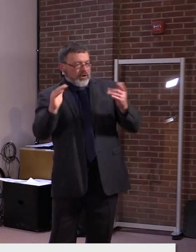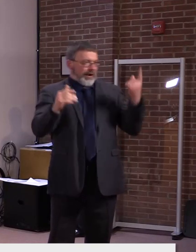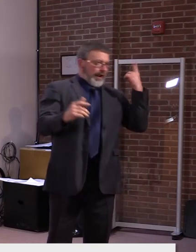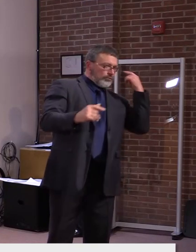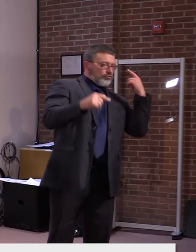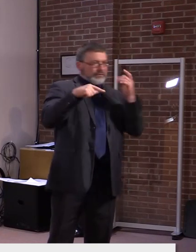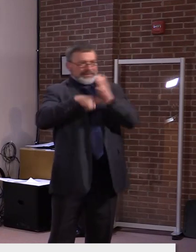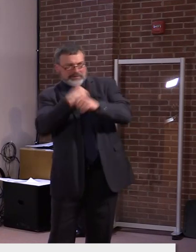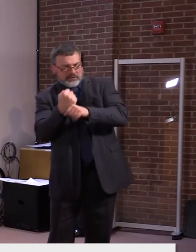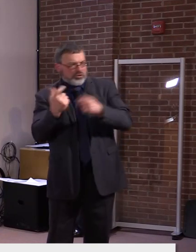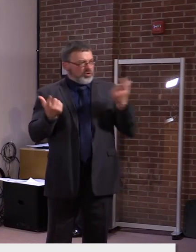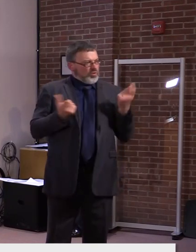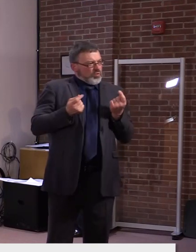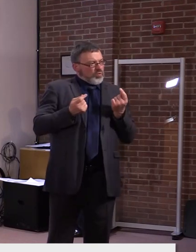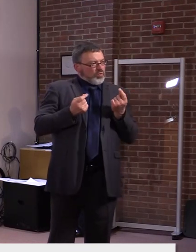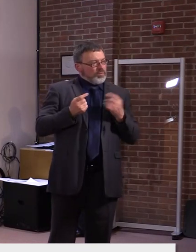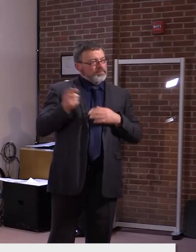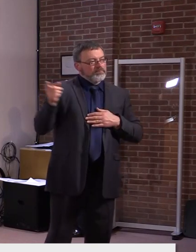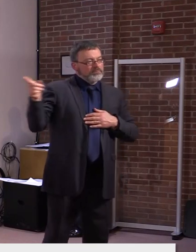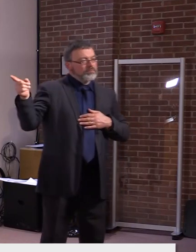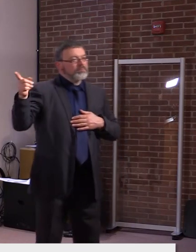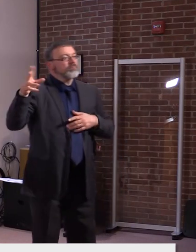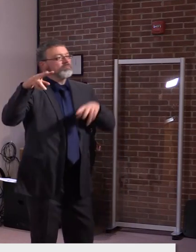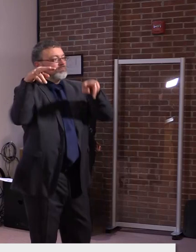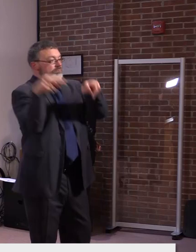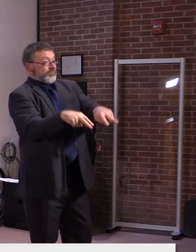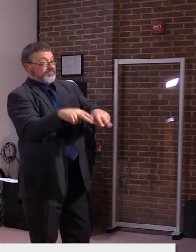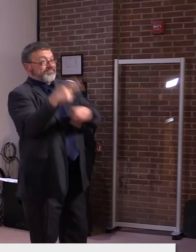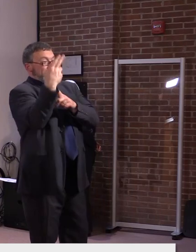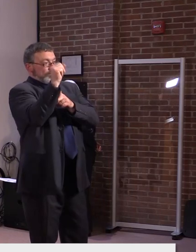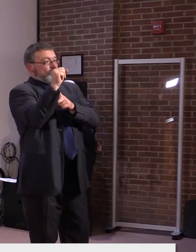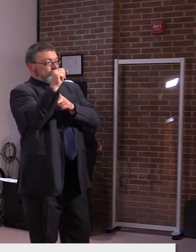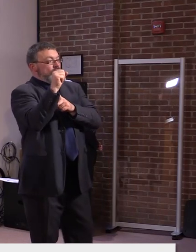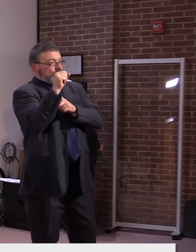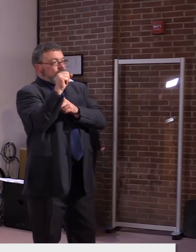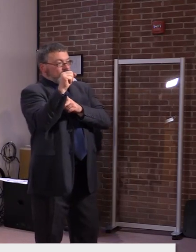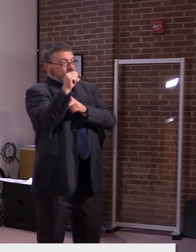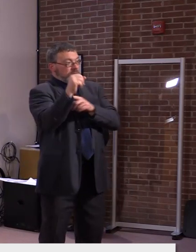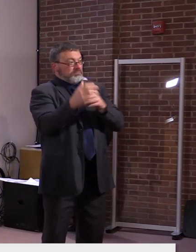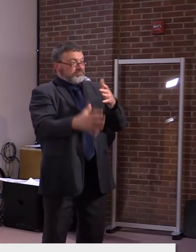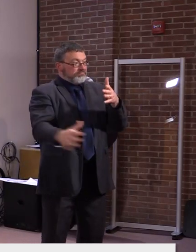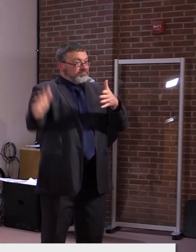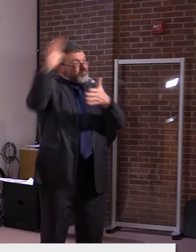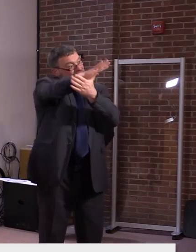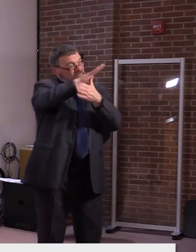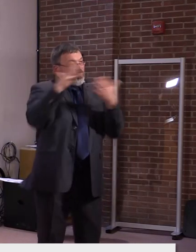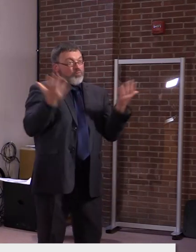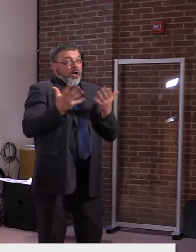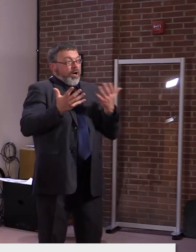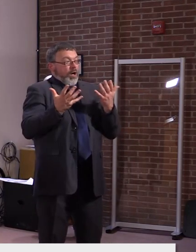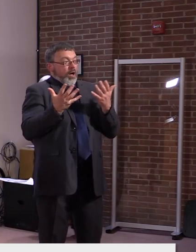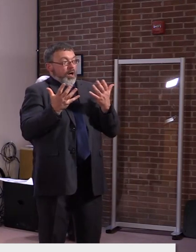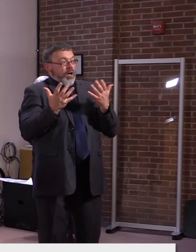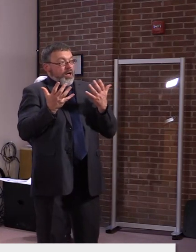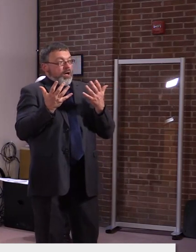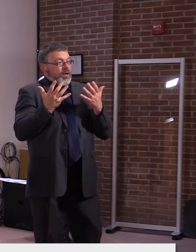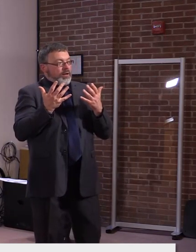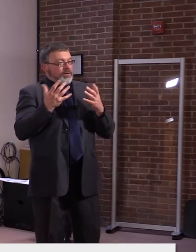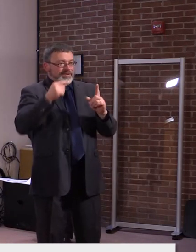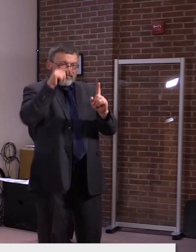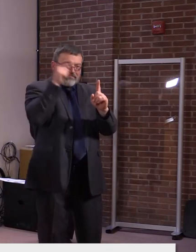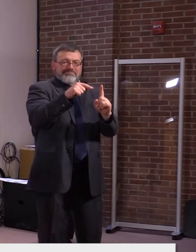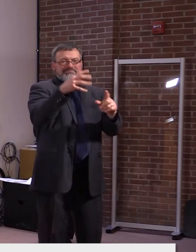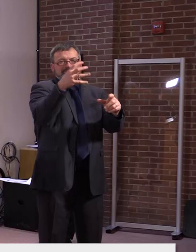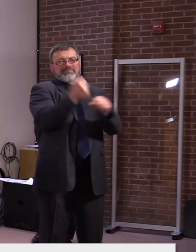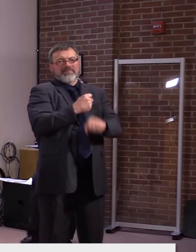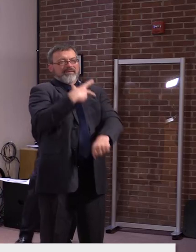level, that leads us back to the first and foremost recommendation that student athletes become vaccinated.